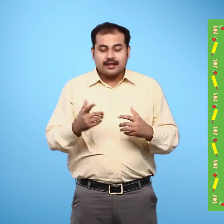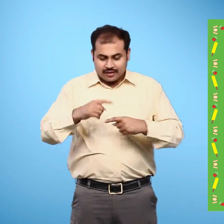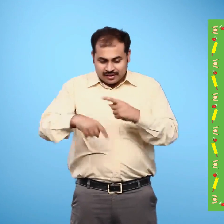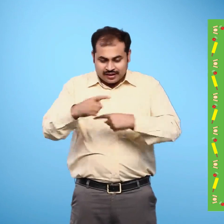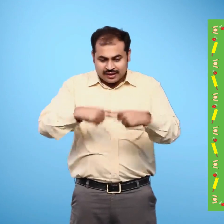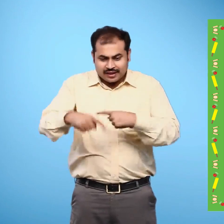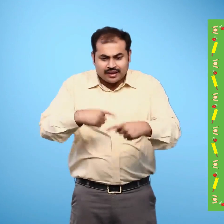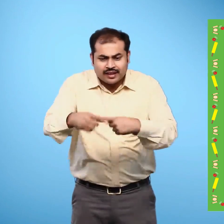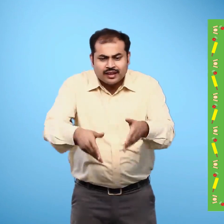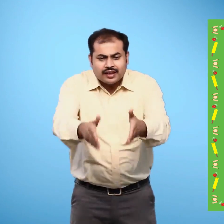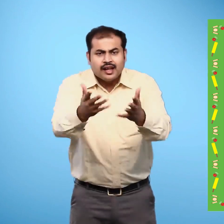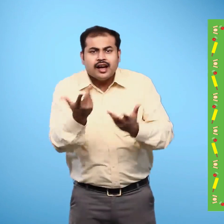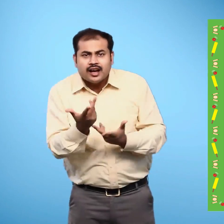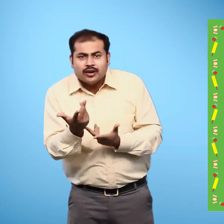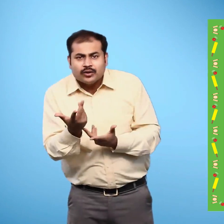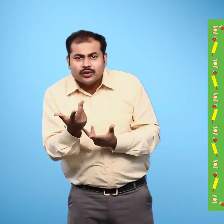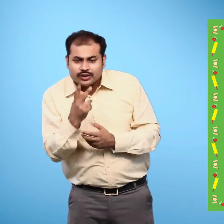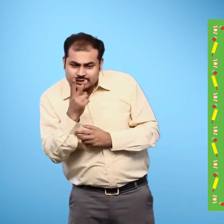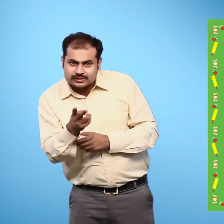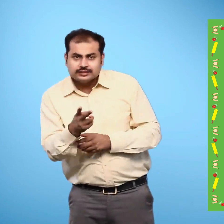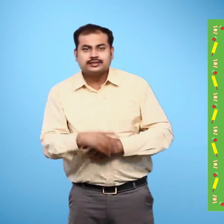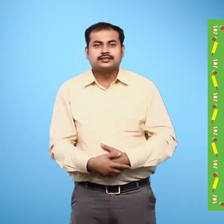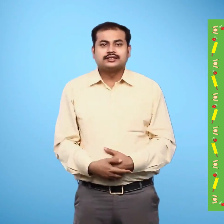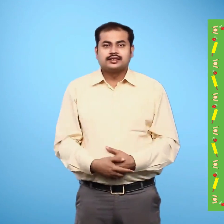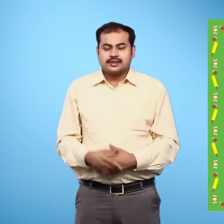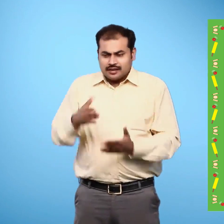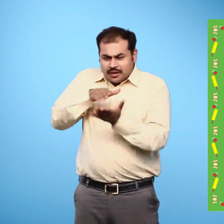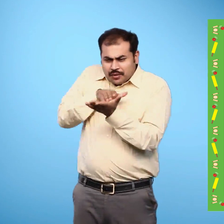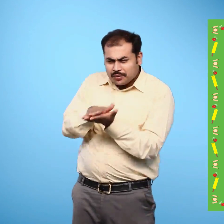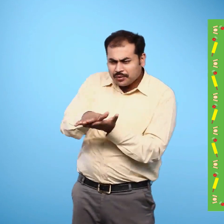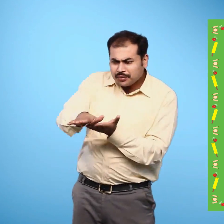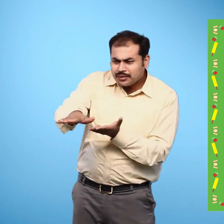and comprehend how some things roll and others slide.